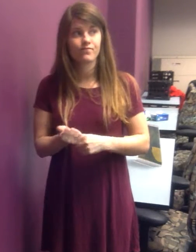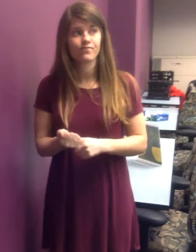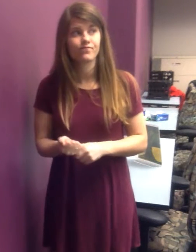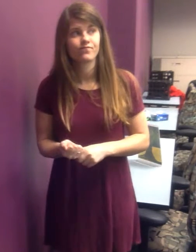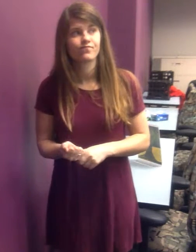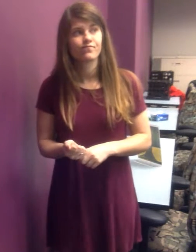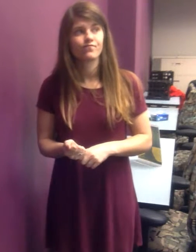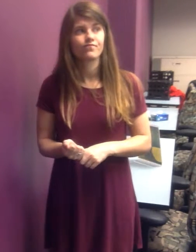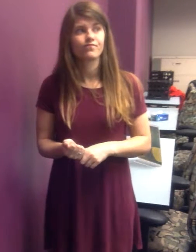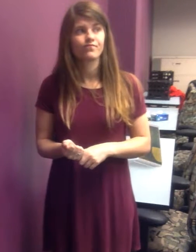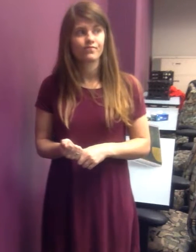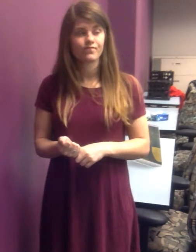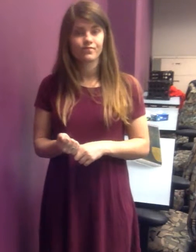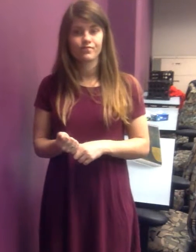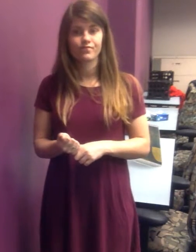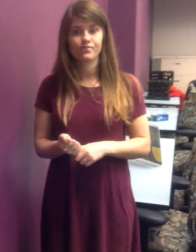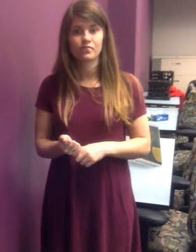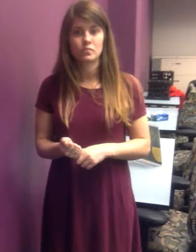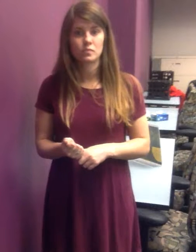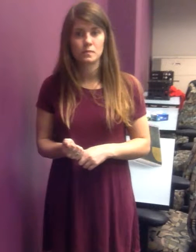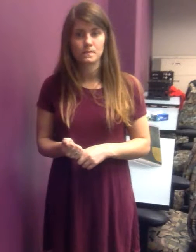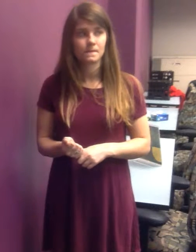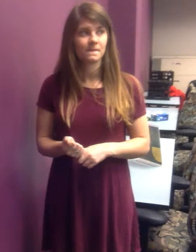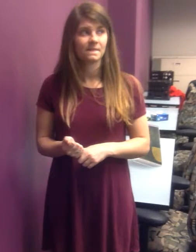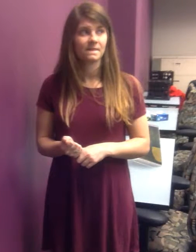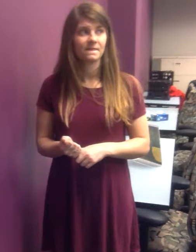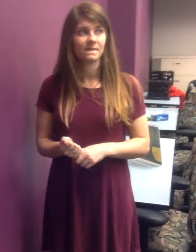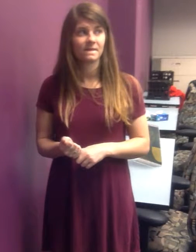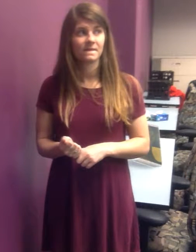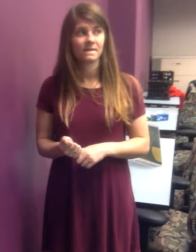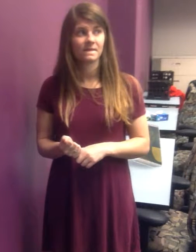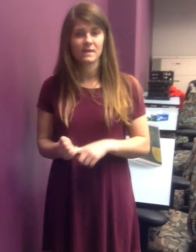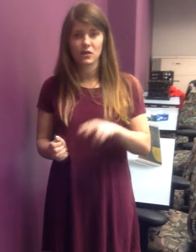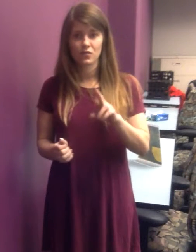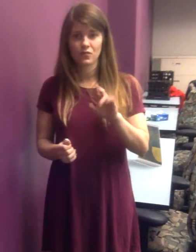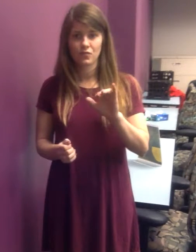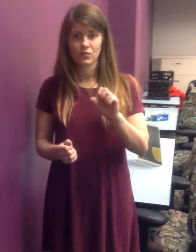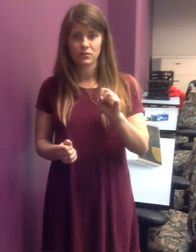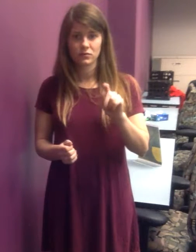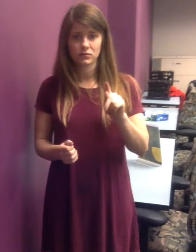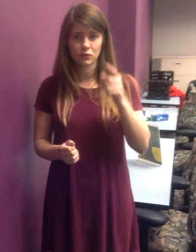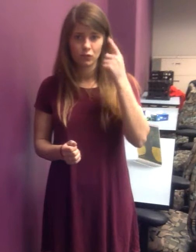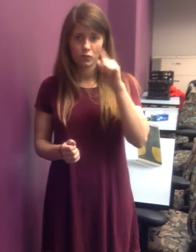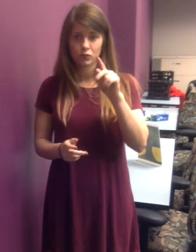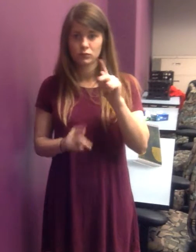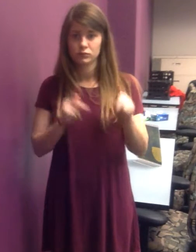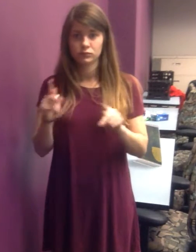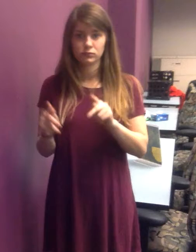and natural systems, you say that's false. Yes. False. False. And if most of